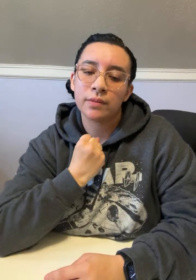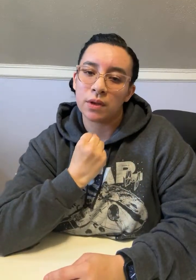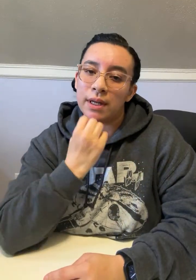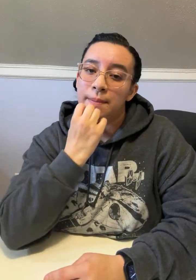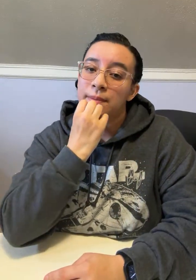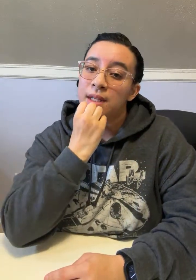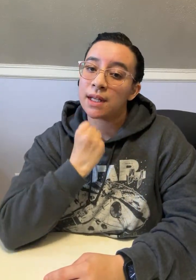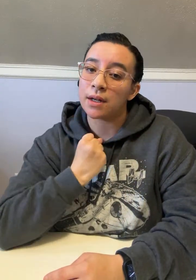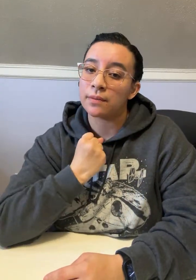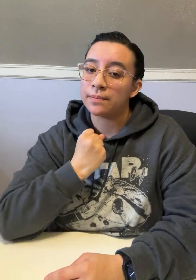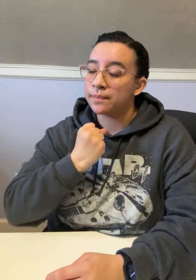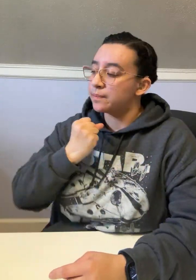right. Care.